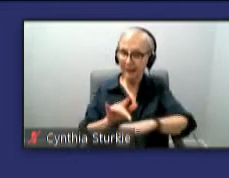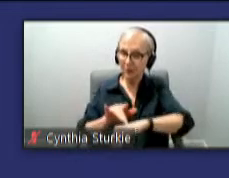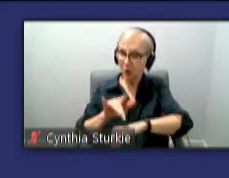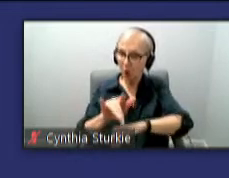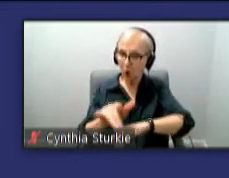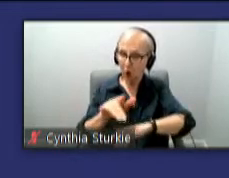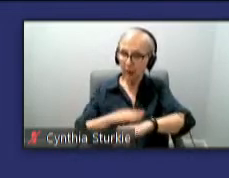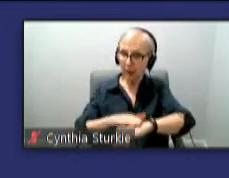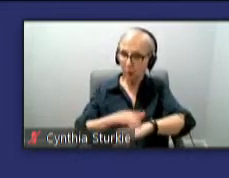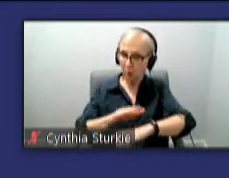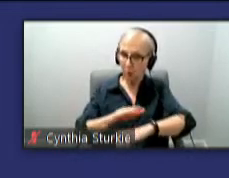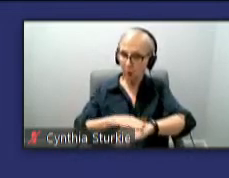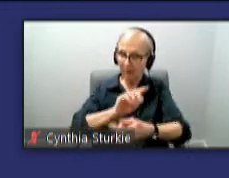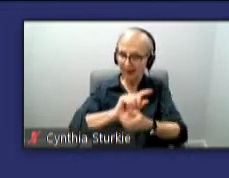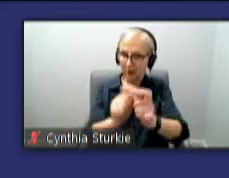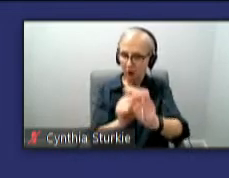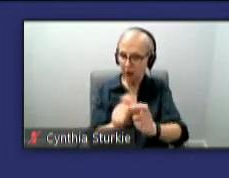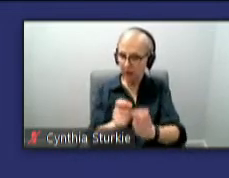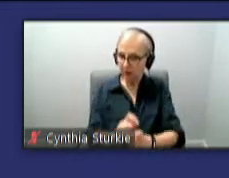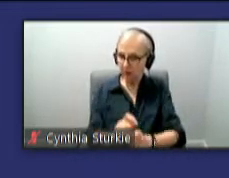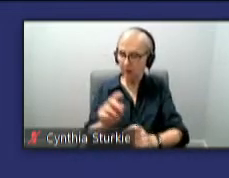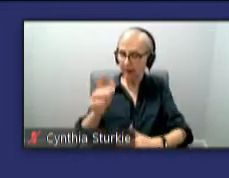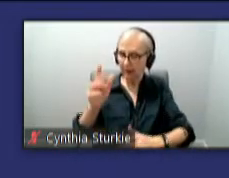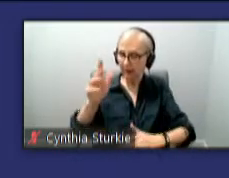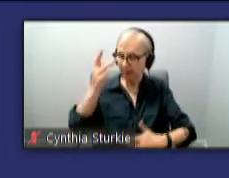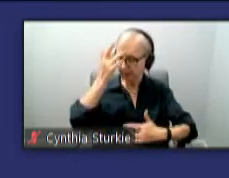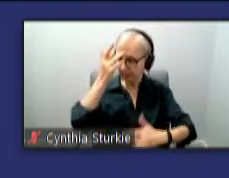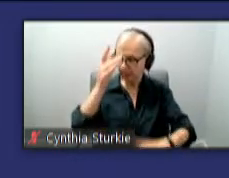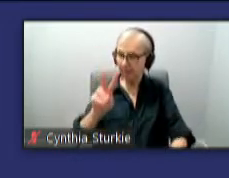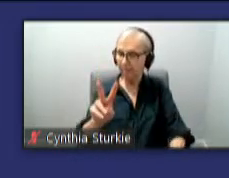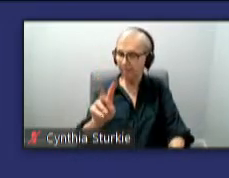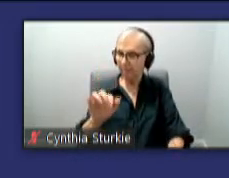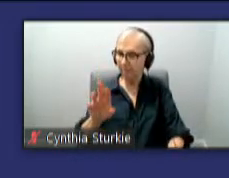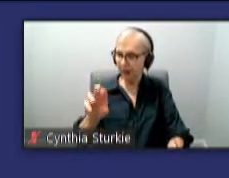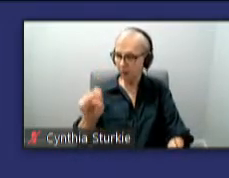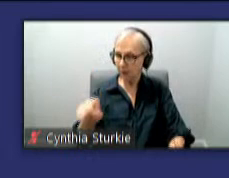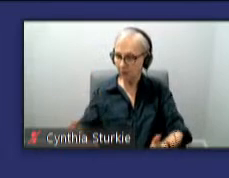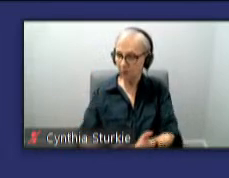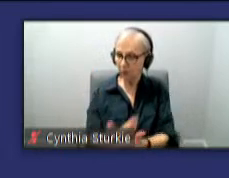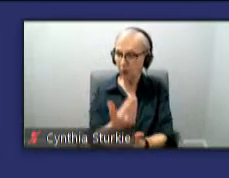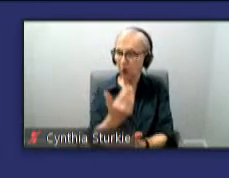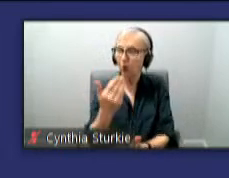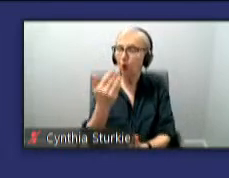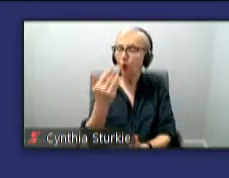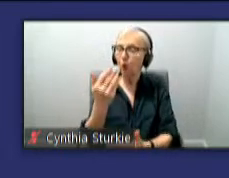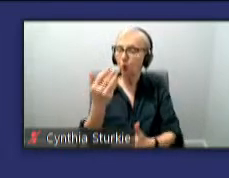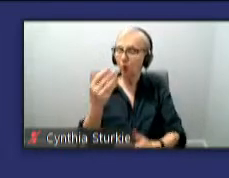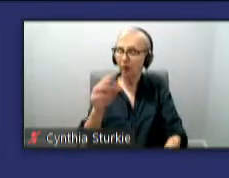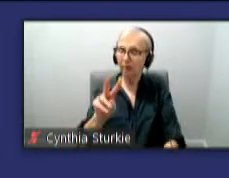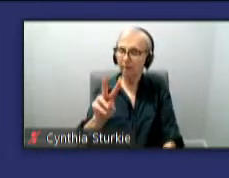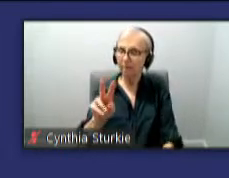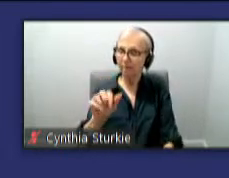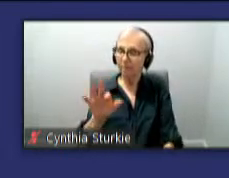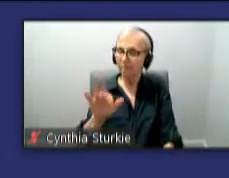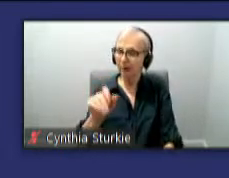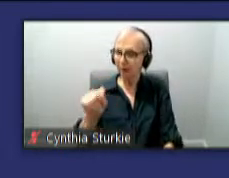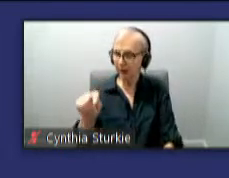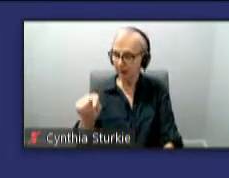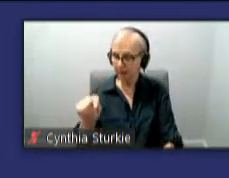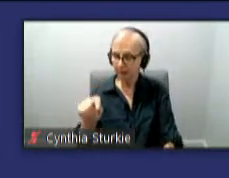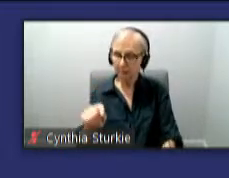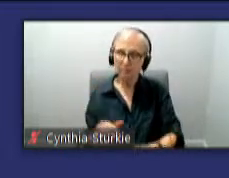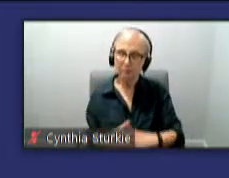for changes in the virus, allowing us to continue to watch for signs of new variants without requiring asymptomatic people to seek treatment and